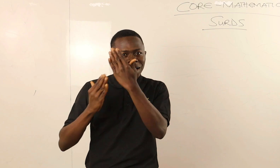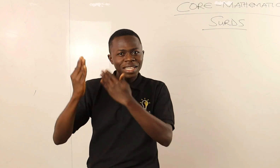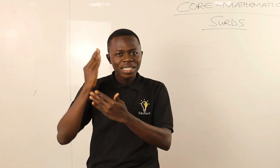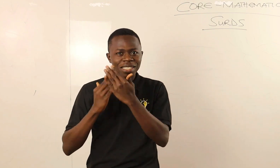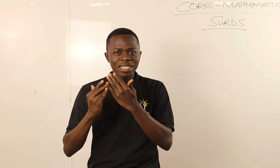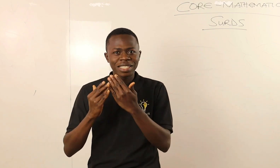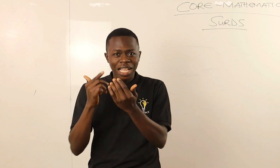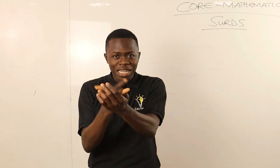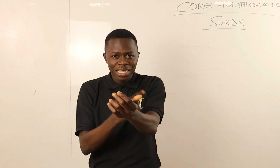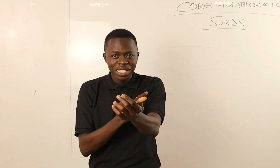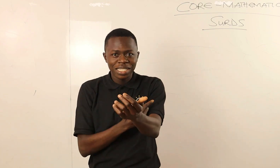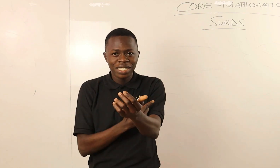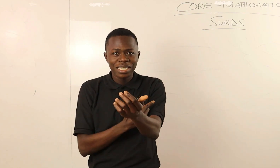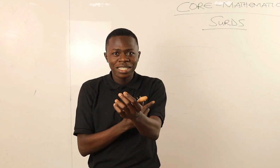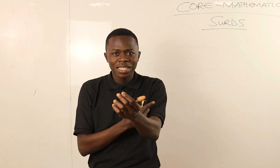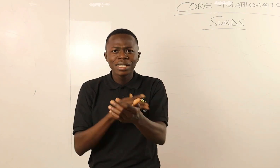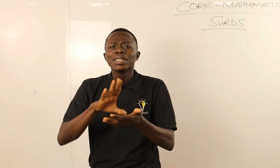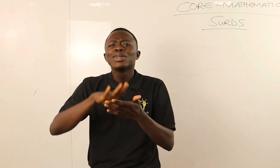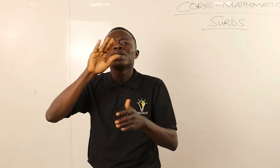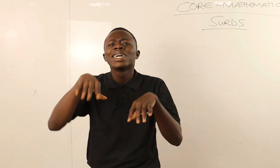What did we study in our previous lesson?